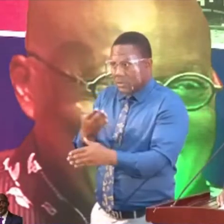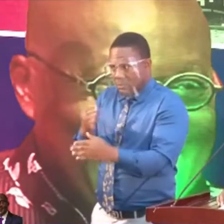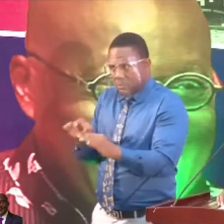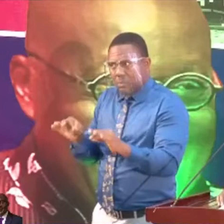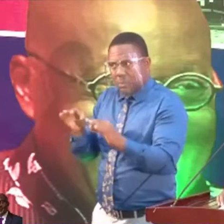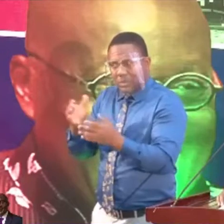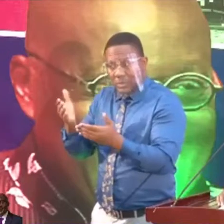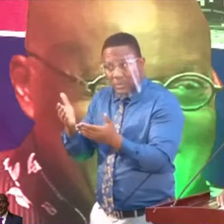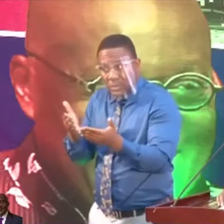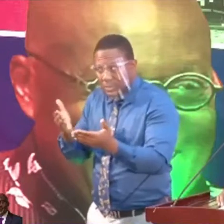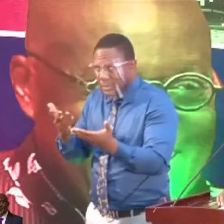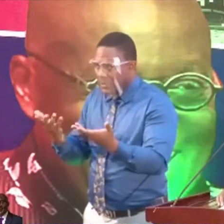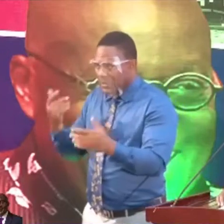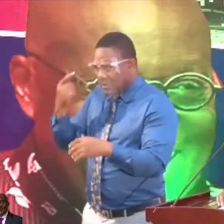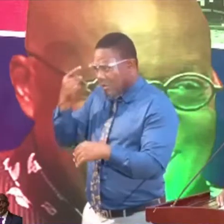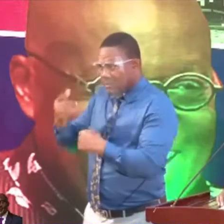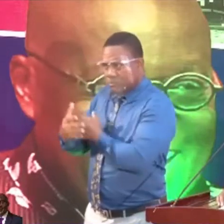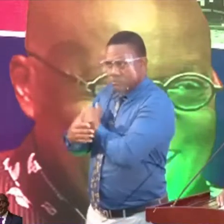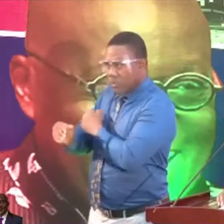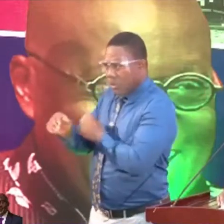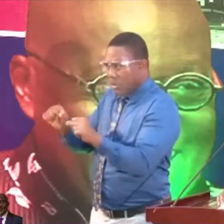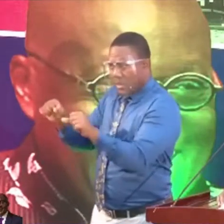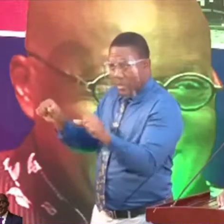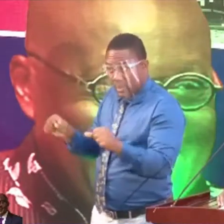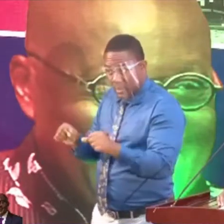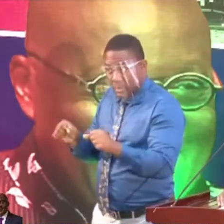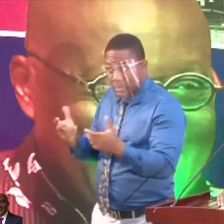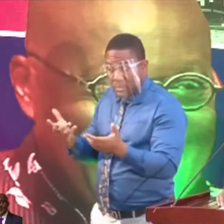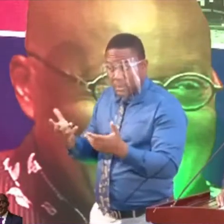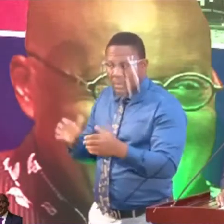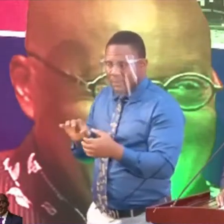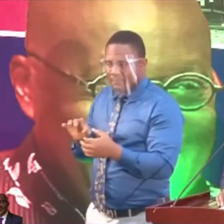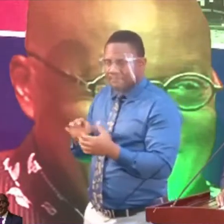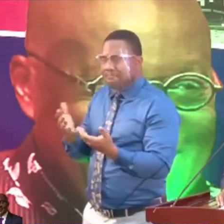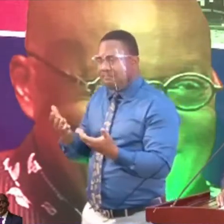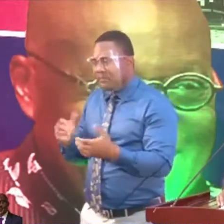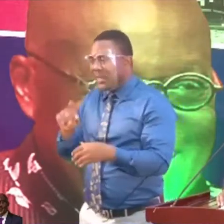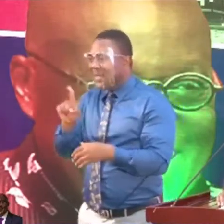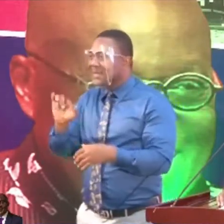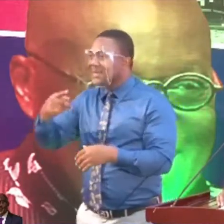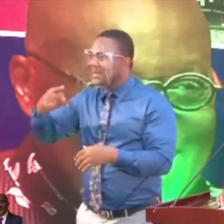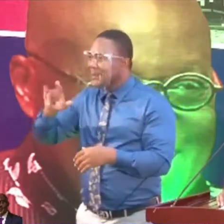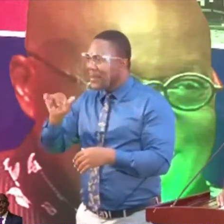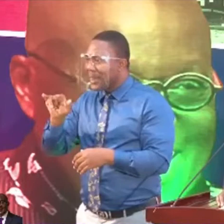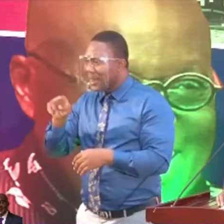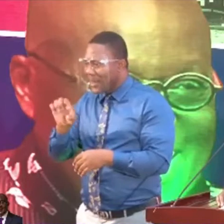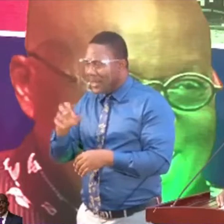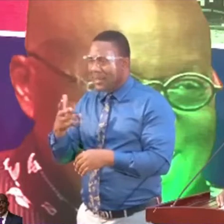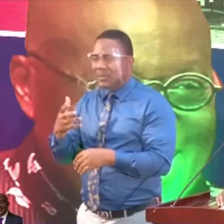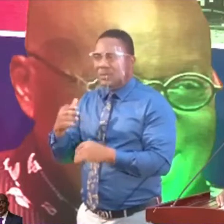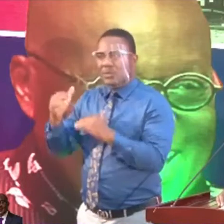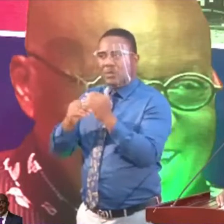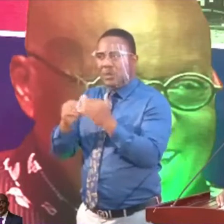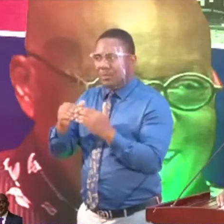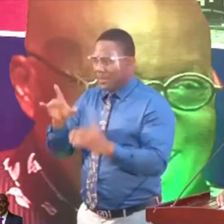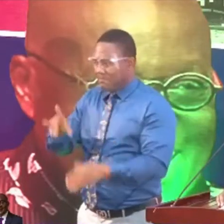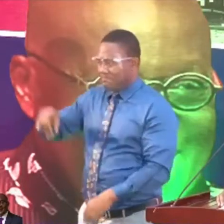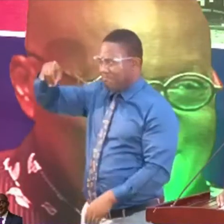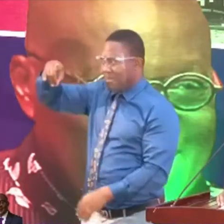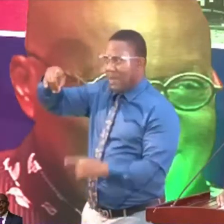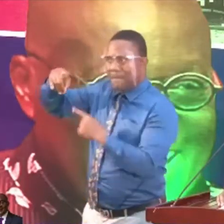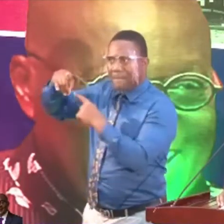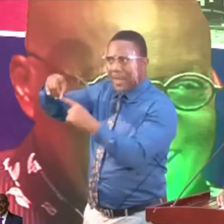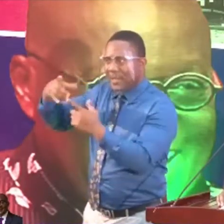deprived and remote communities across Ghana, in collaboration with Zipline, We have constructed 4 drone centers